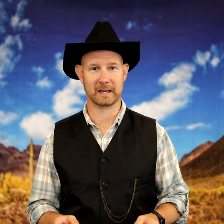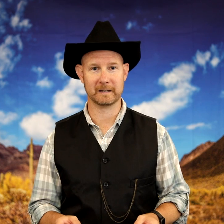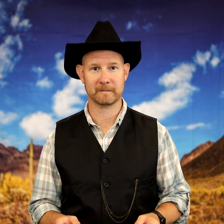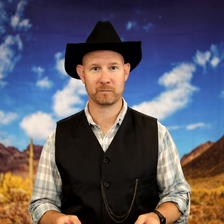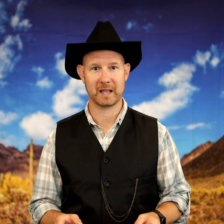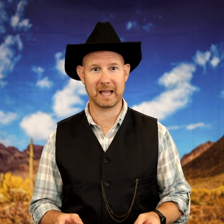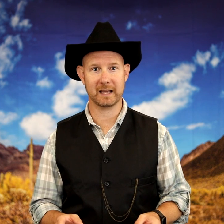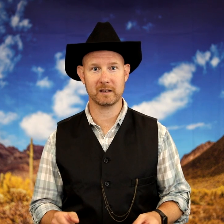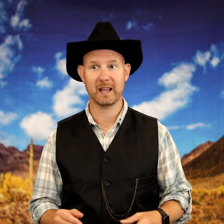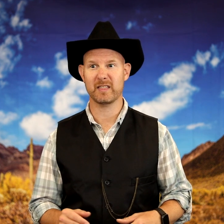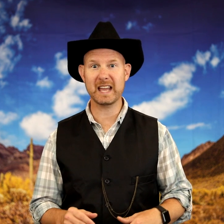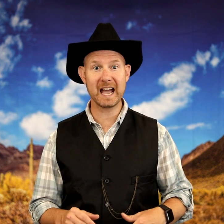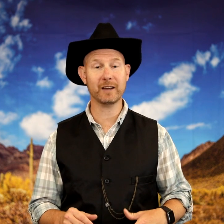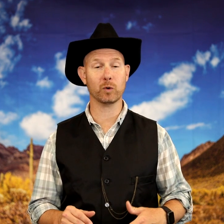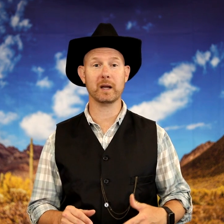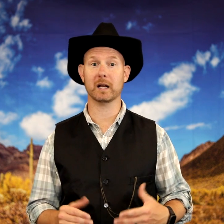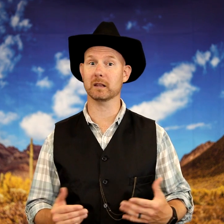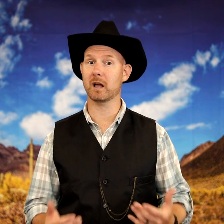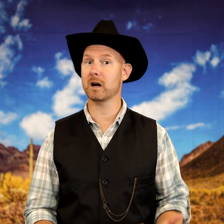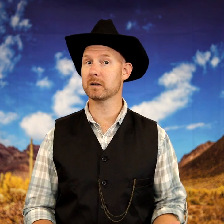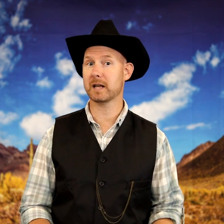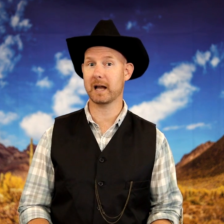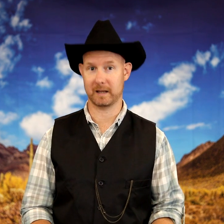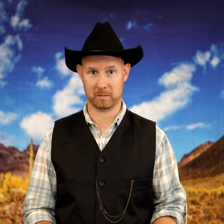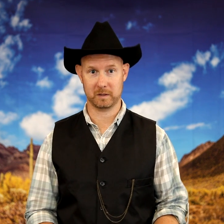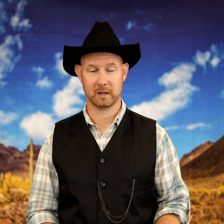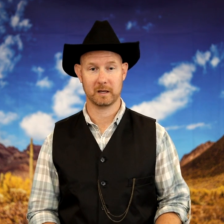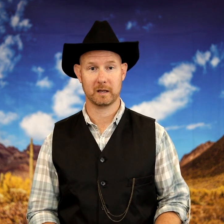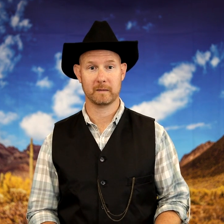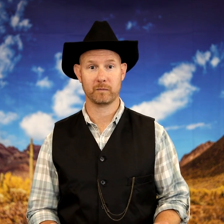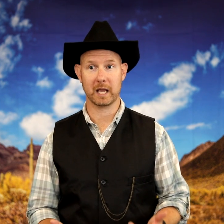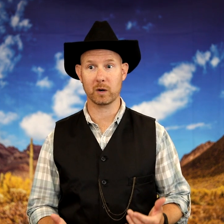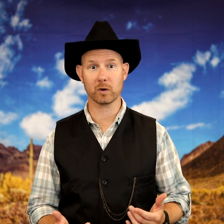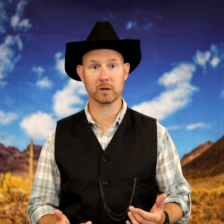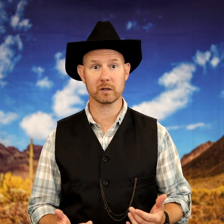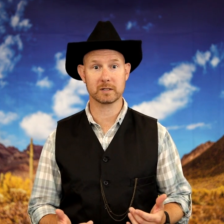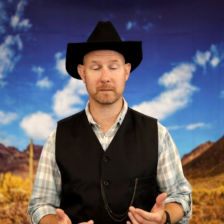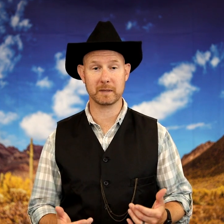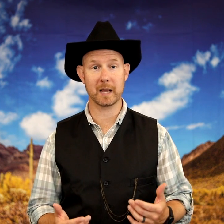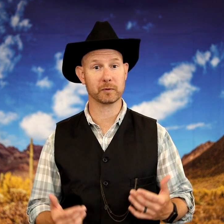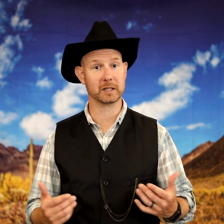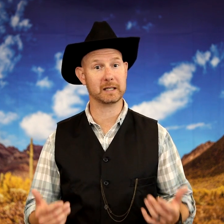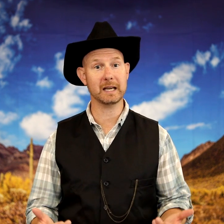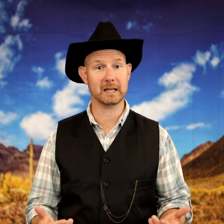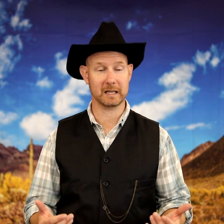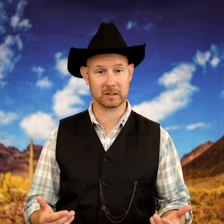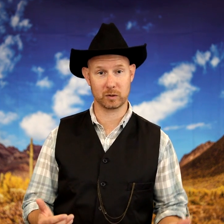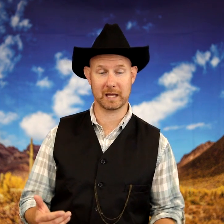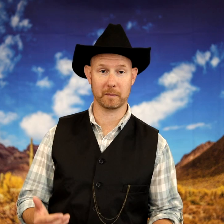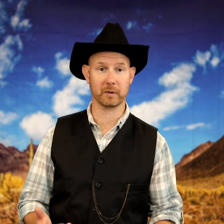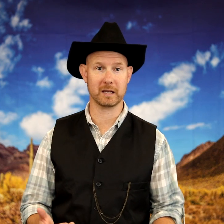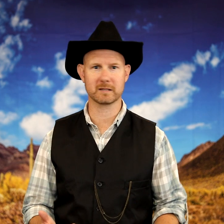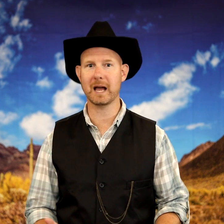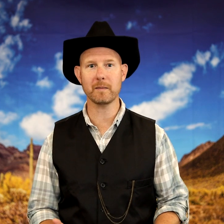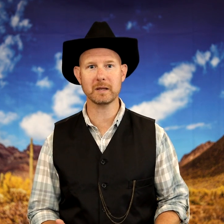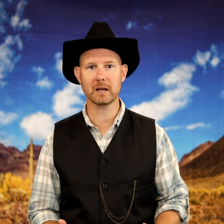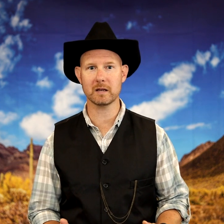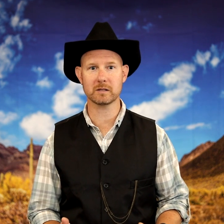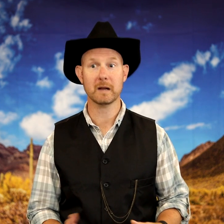land. And they had to wait a long time in order to be able to get to that place, not because